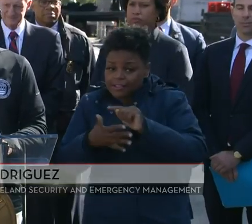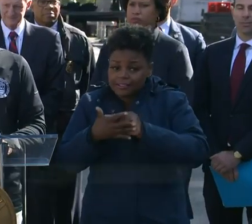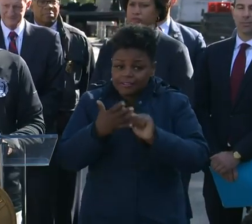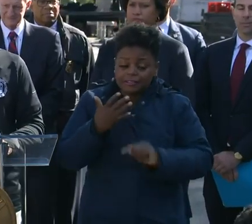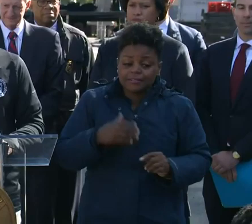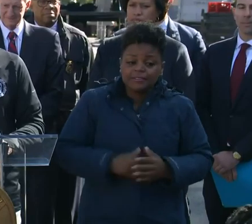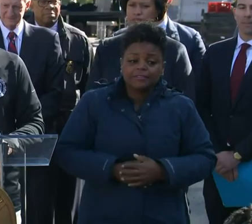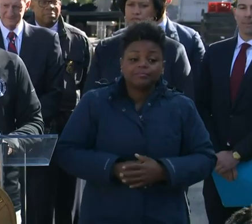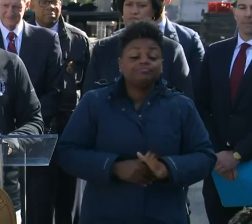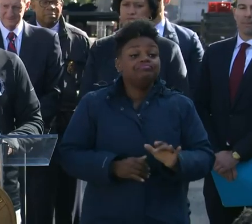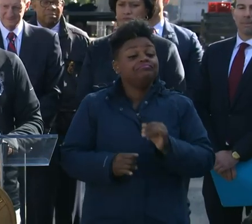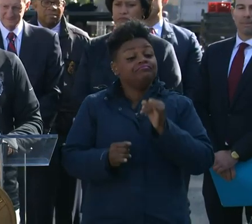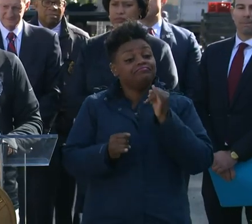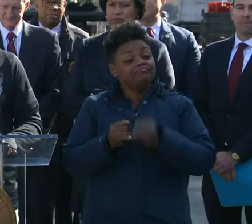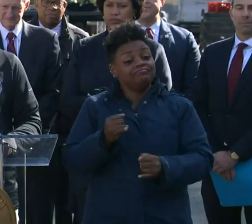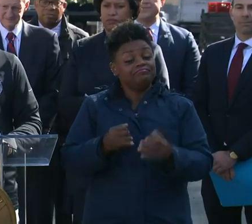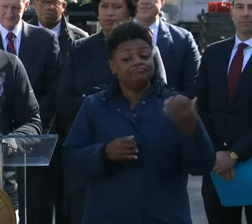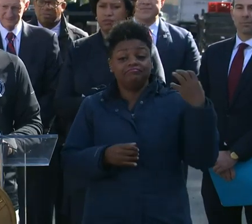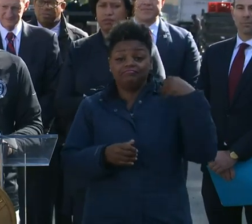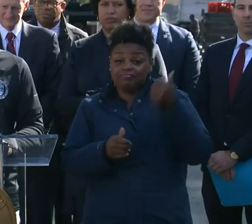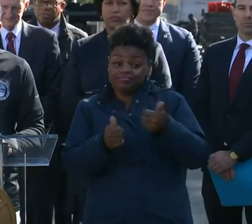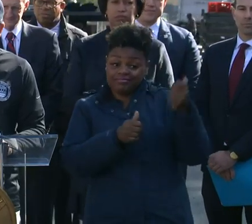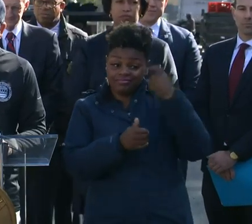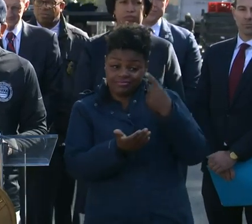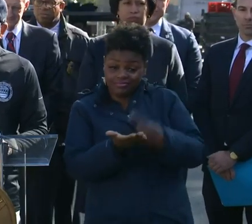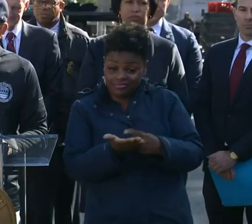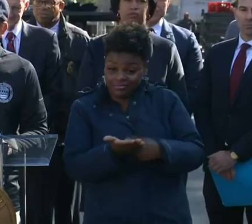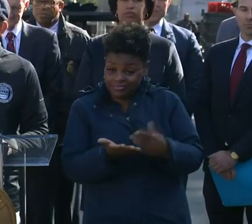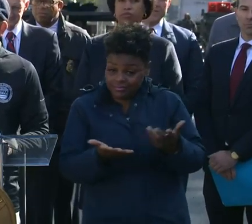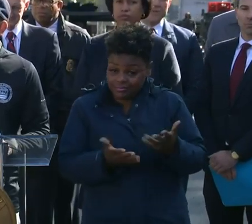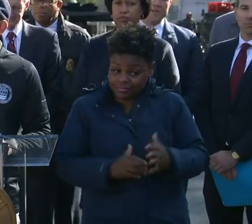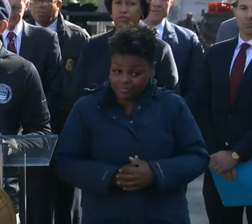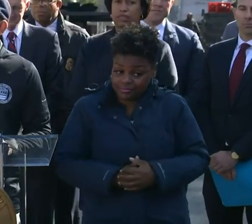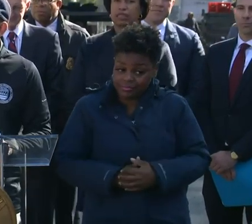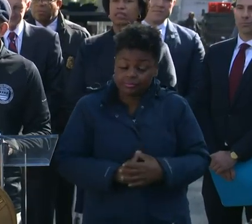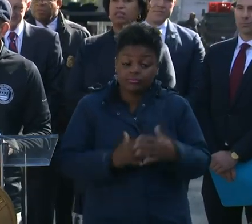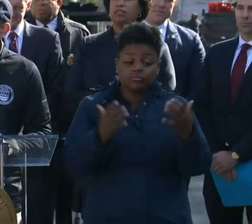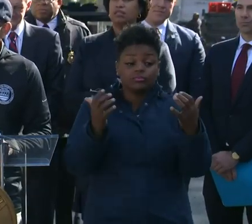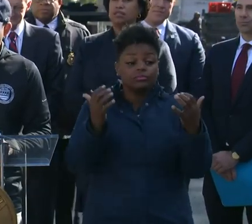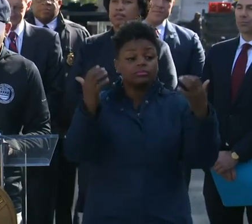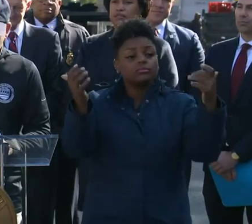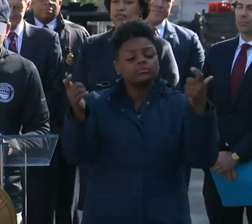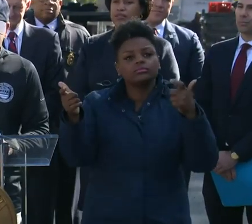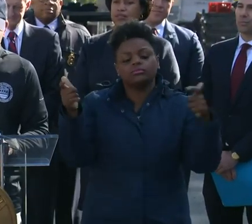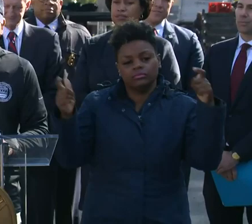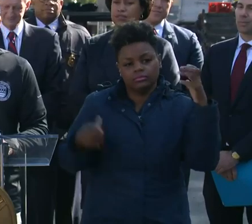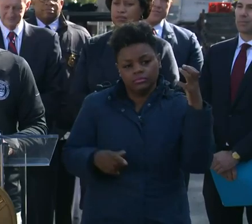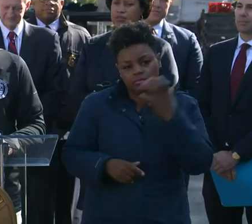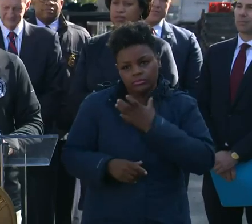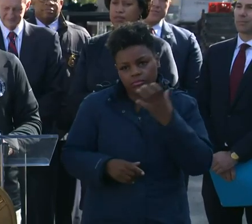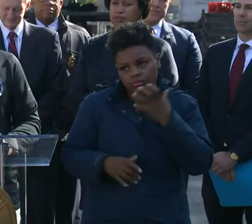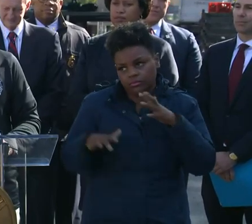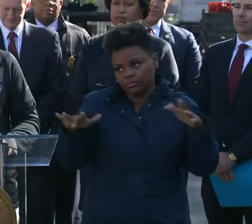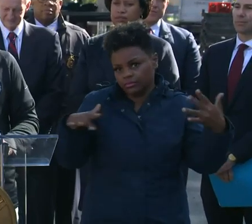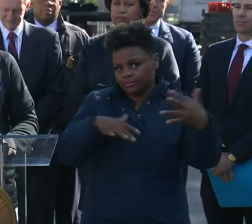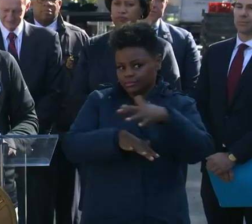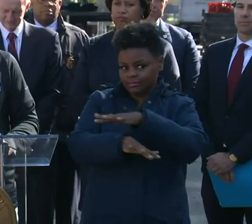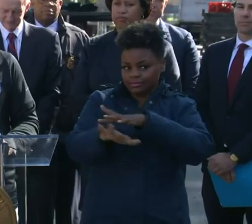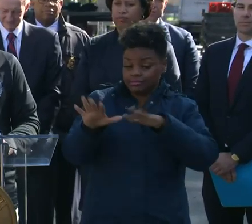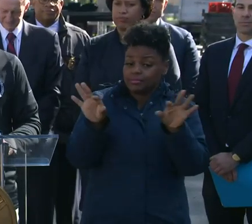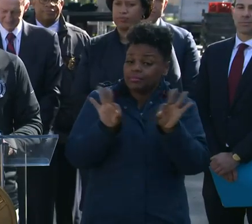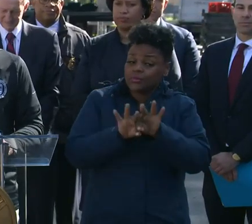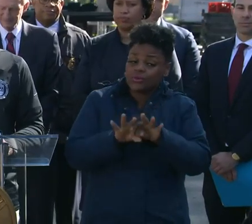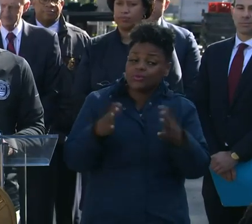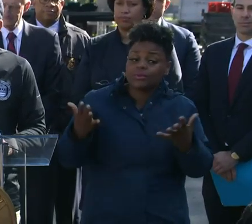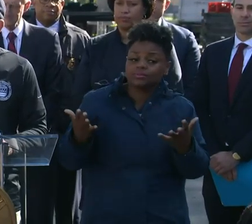Finally, as the chief said, the crowds around this area will be large, and it's important that all fans have an emergency plan in